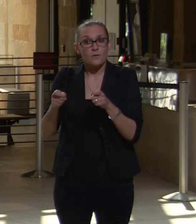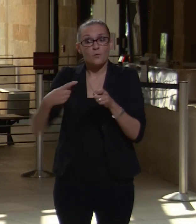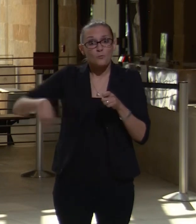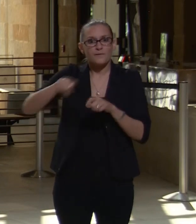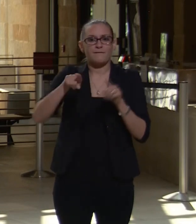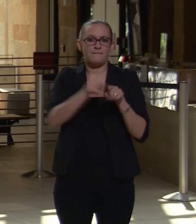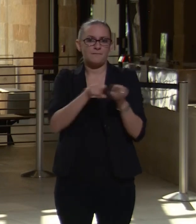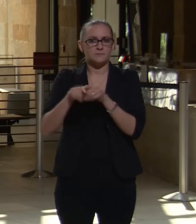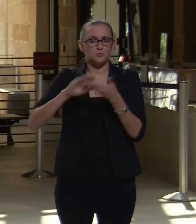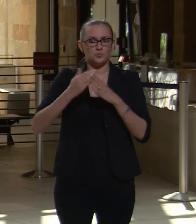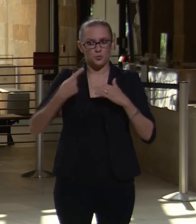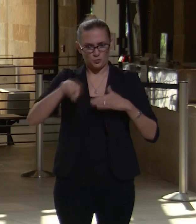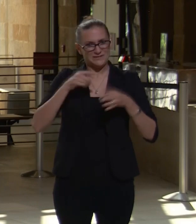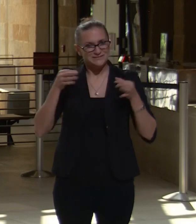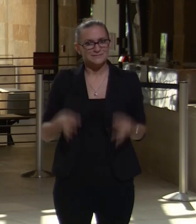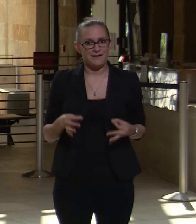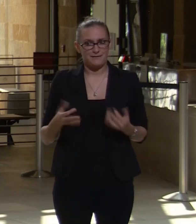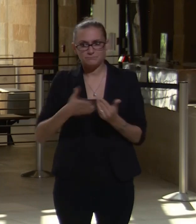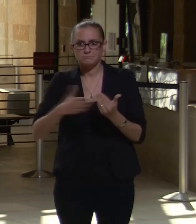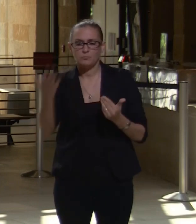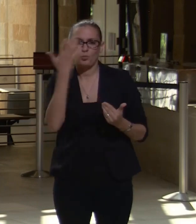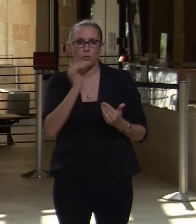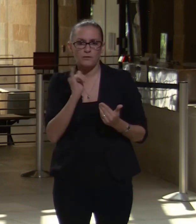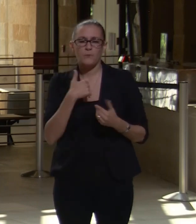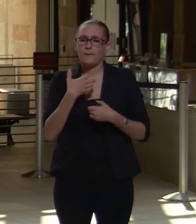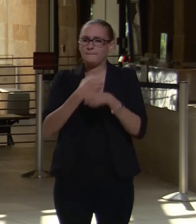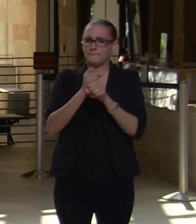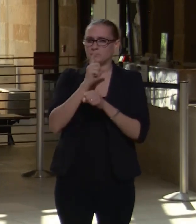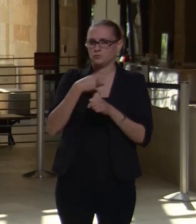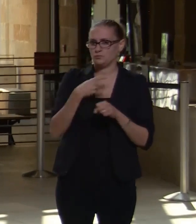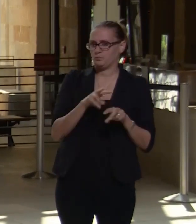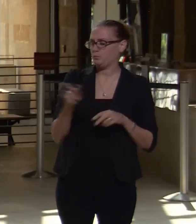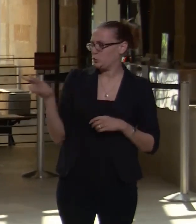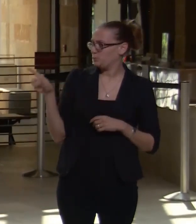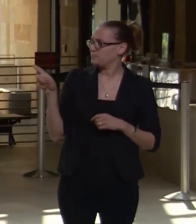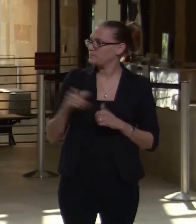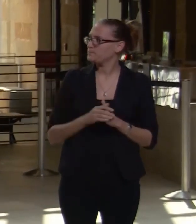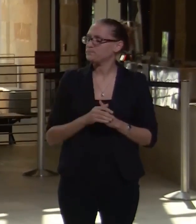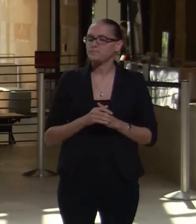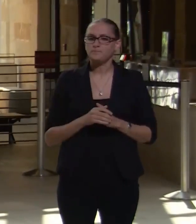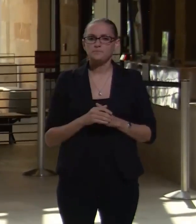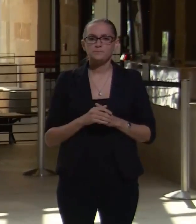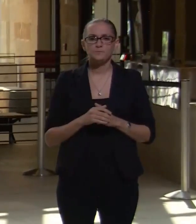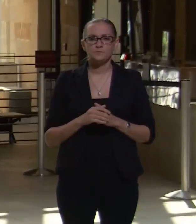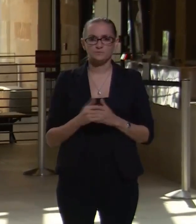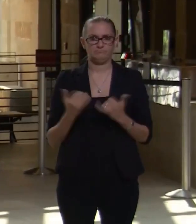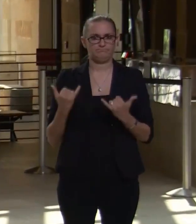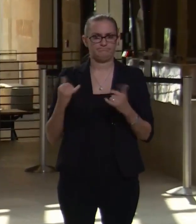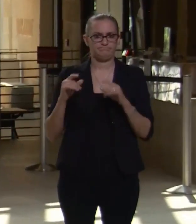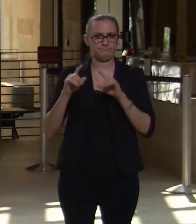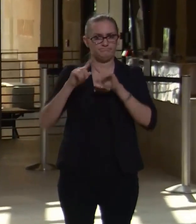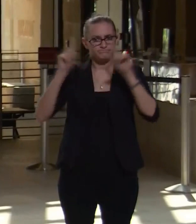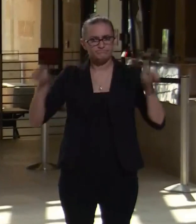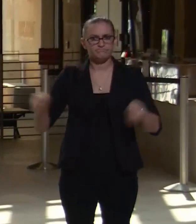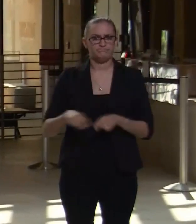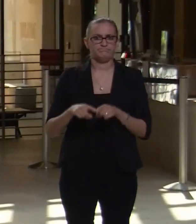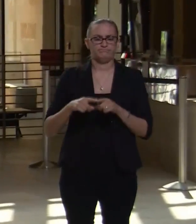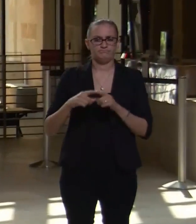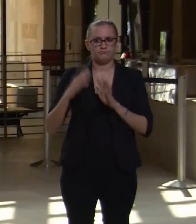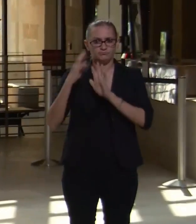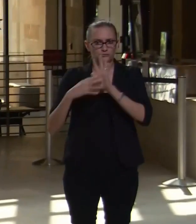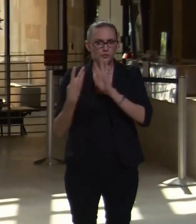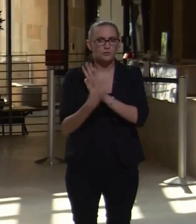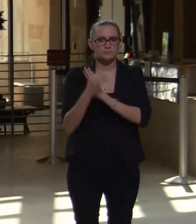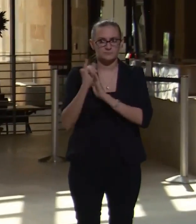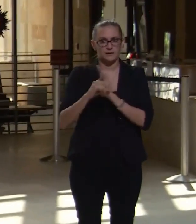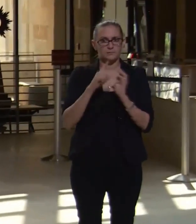community get to decide. I want to make sure that we take a look at the charts that were